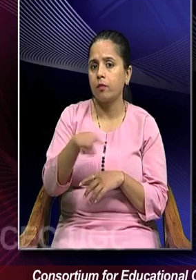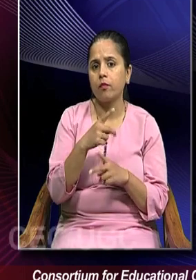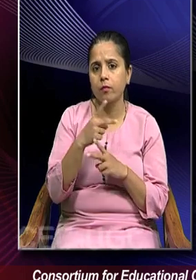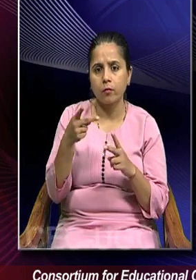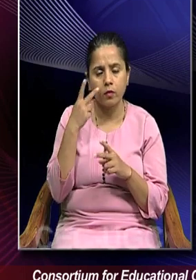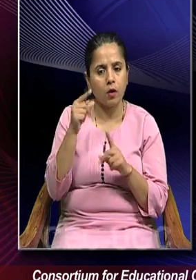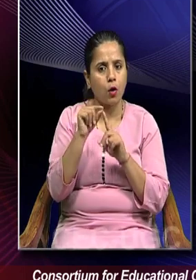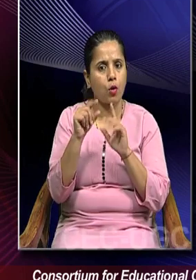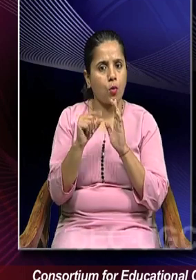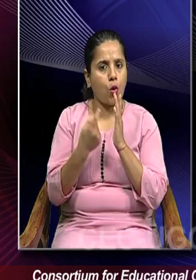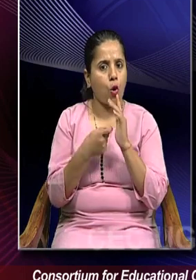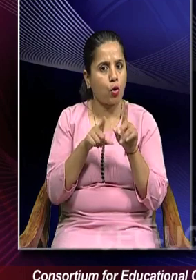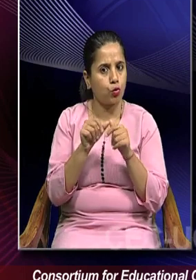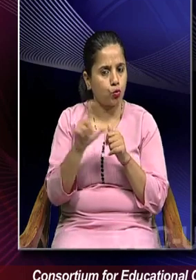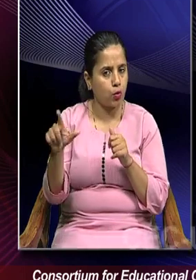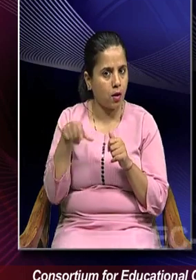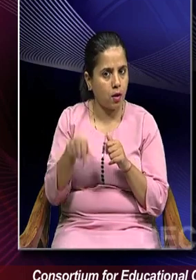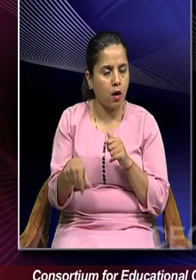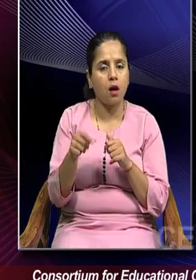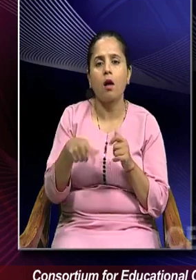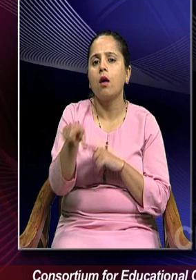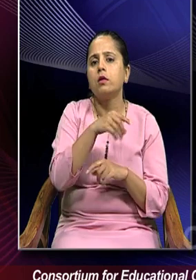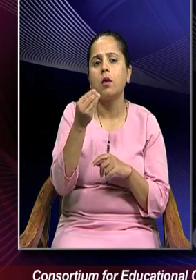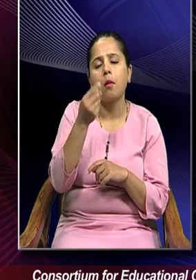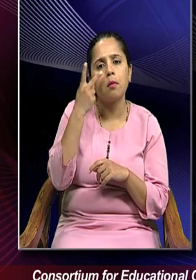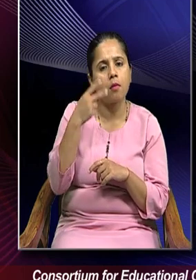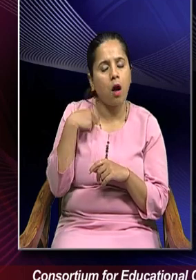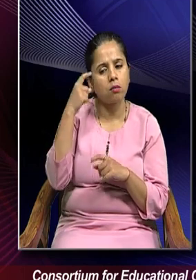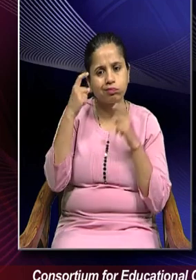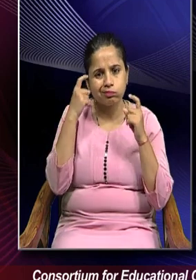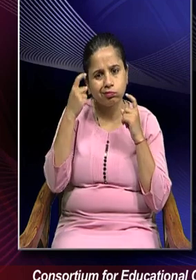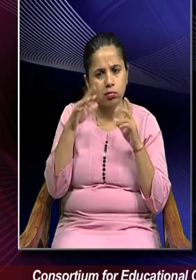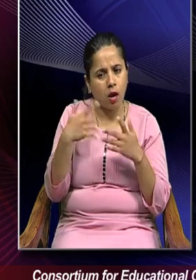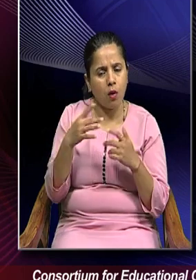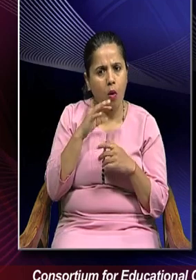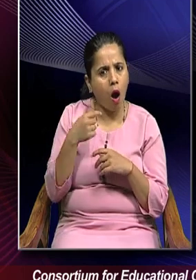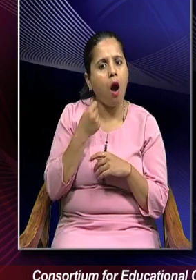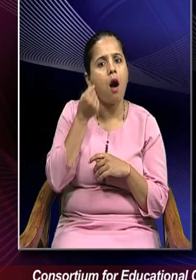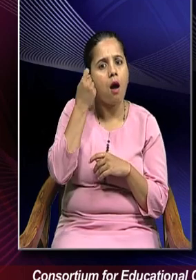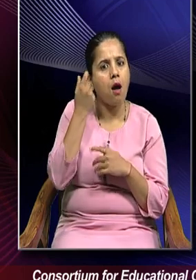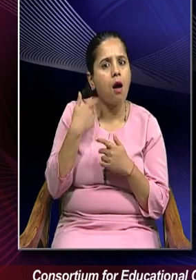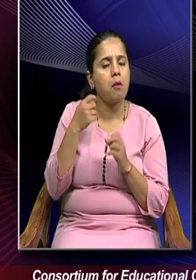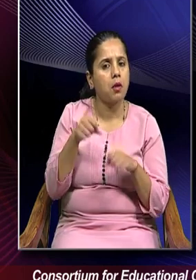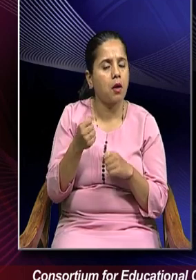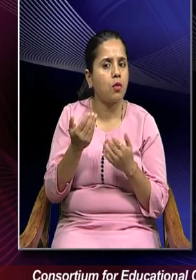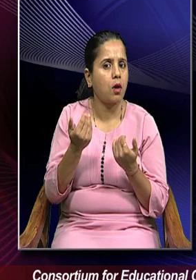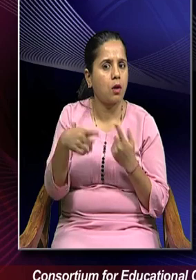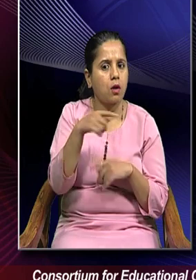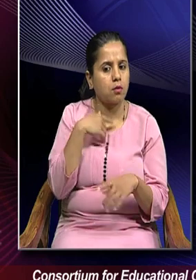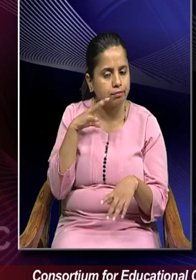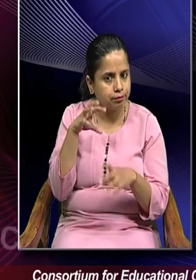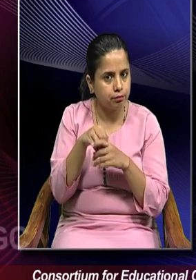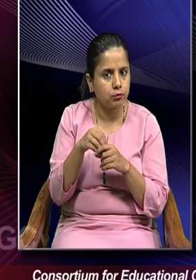portrayals make us ponder, it in a way makes us to realize that how in a way we can